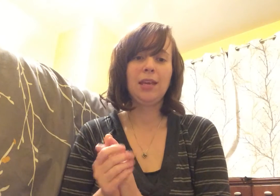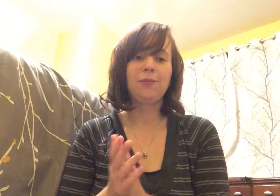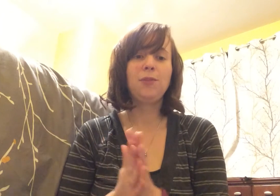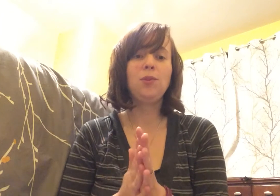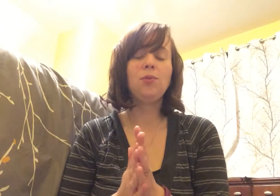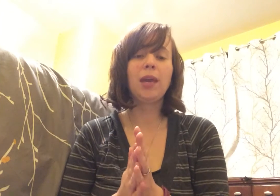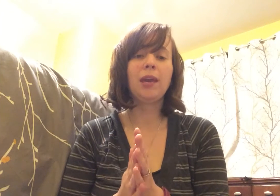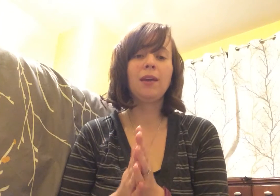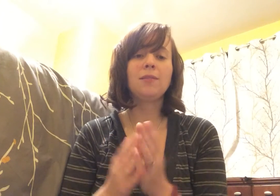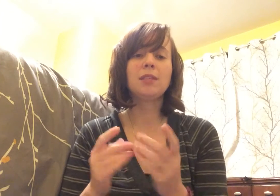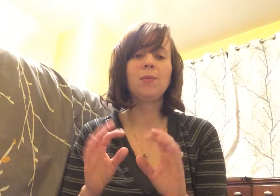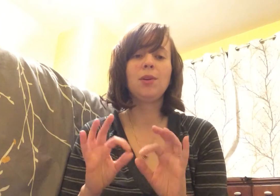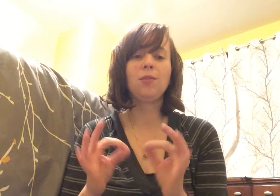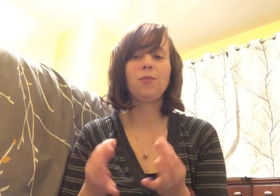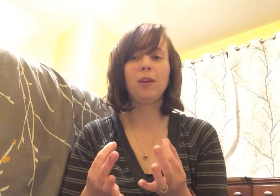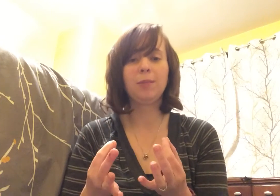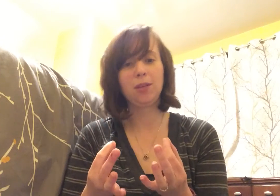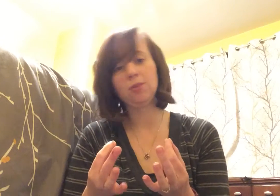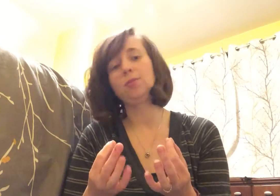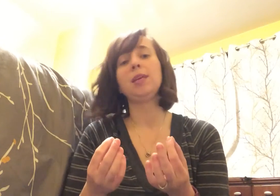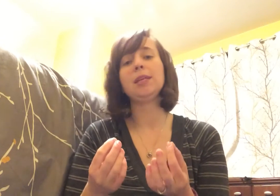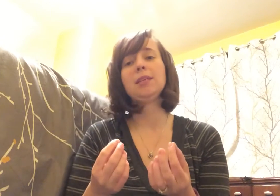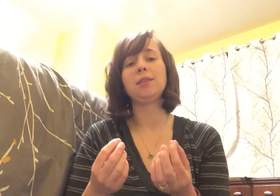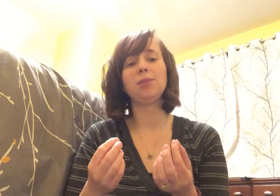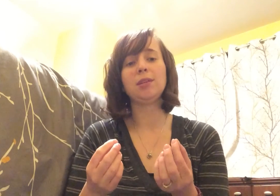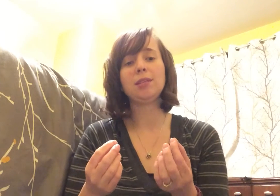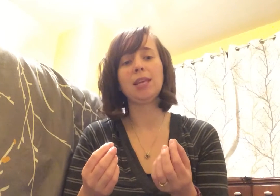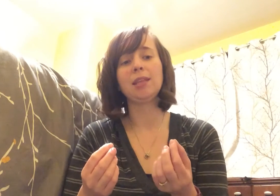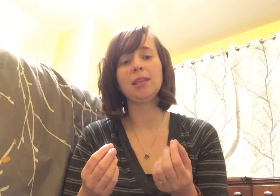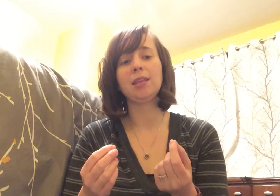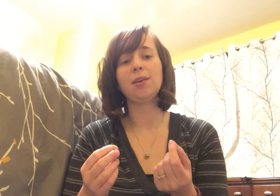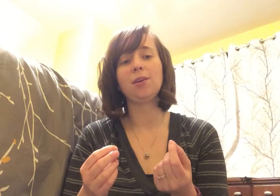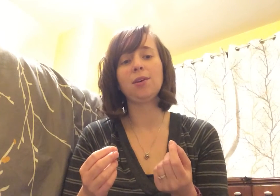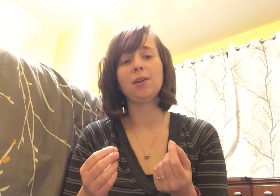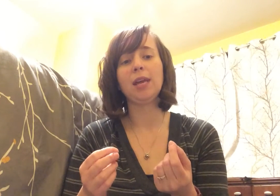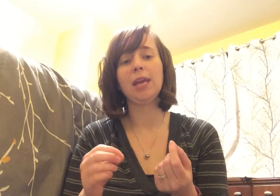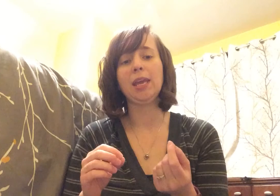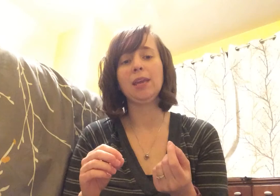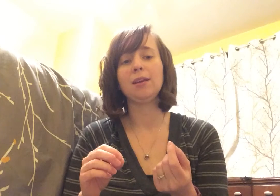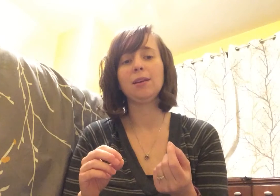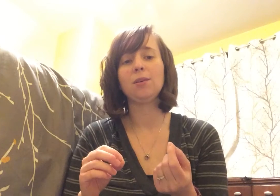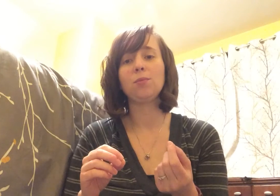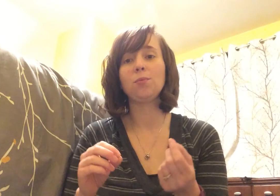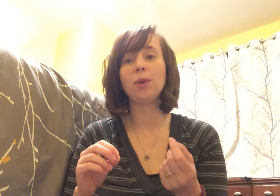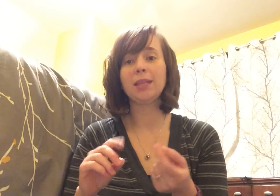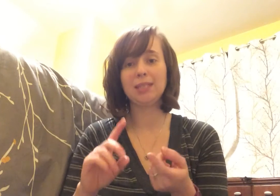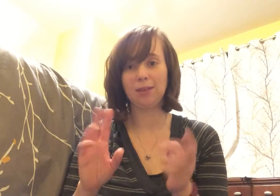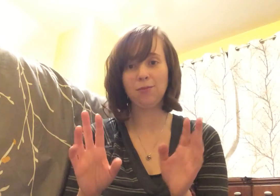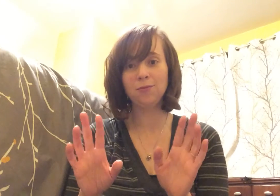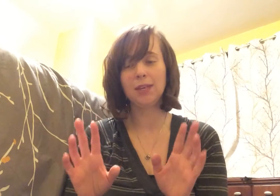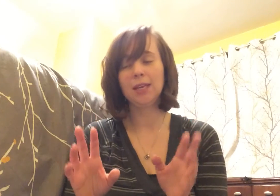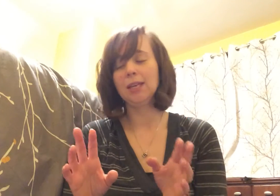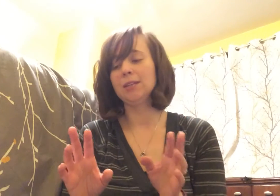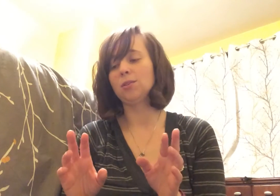If you have someone in your family who is, you can say that they are a relative.